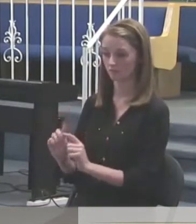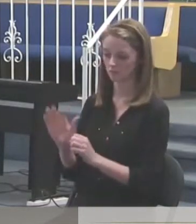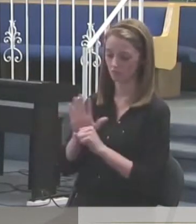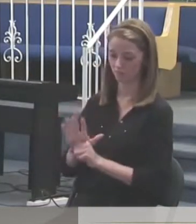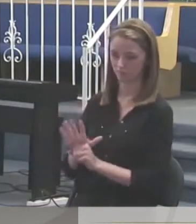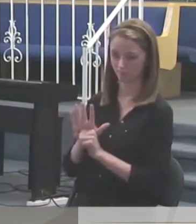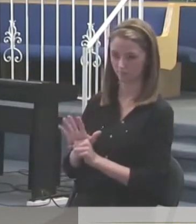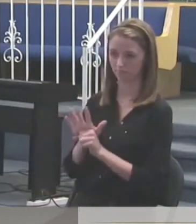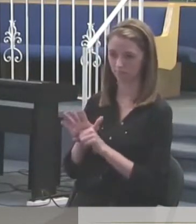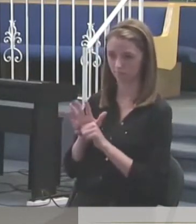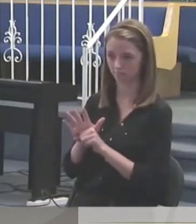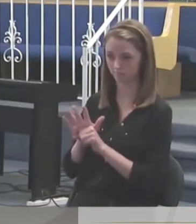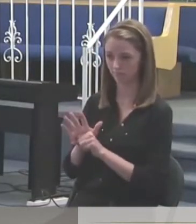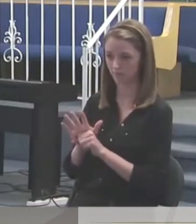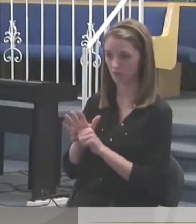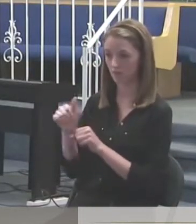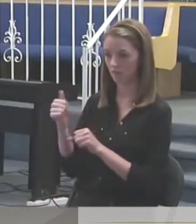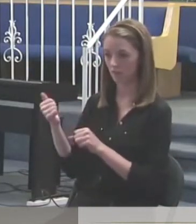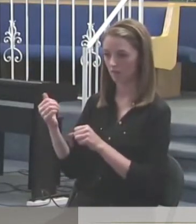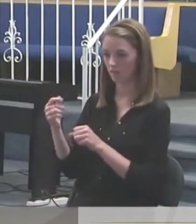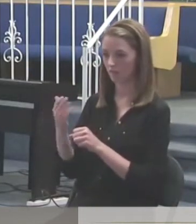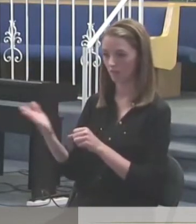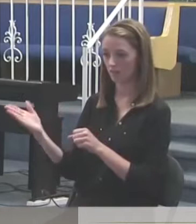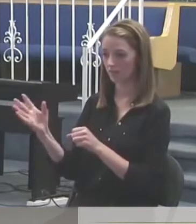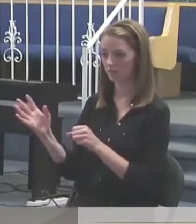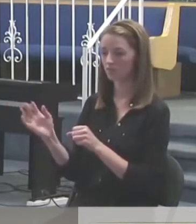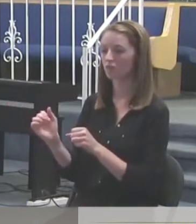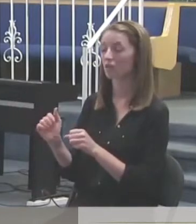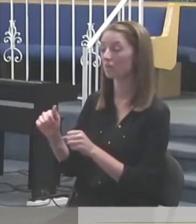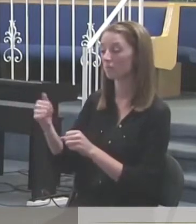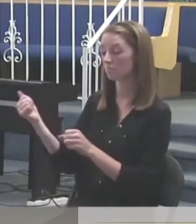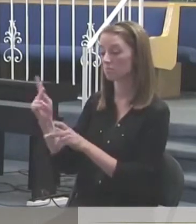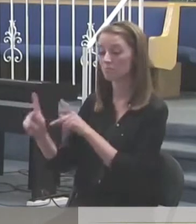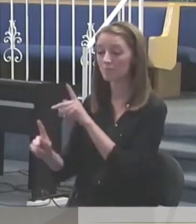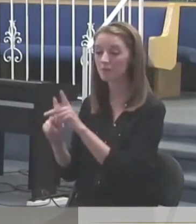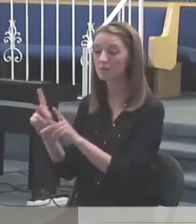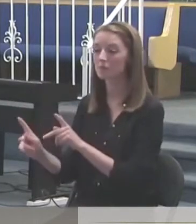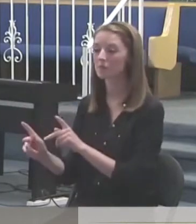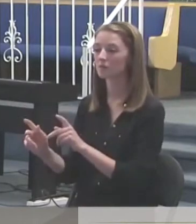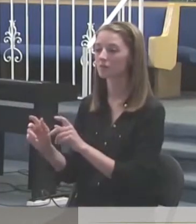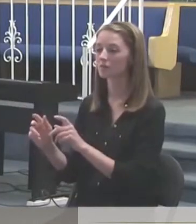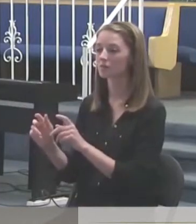too, watch that, y'all. There are people who claim to be spiritual. Yeah.